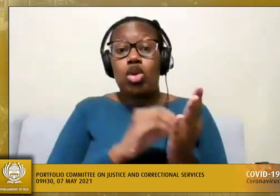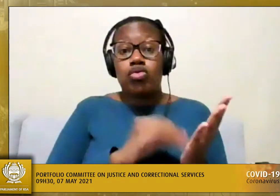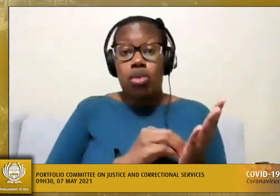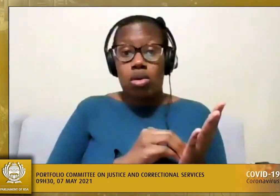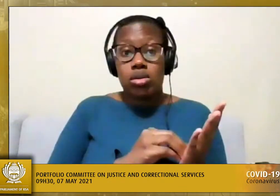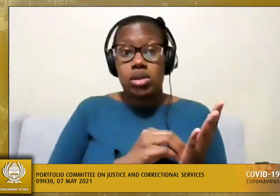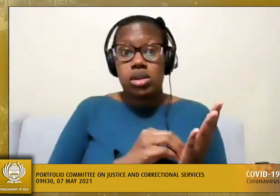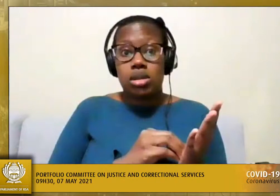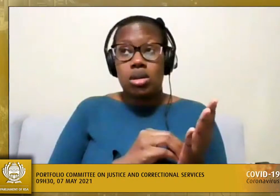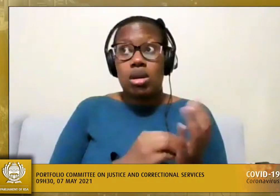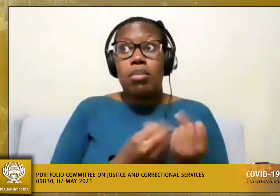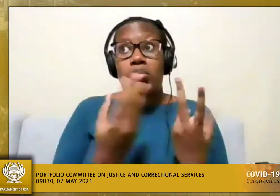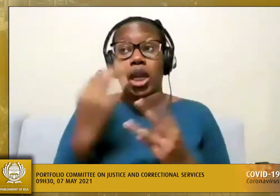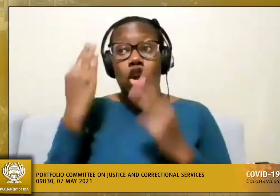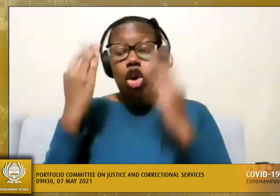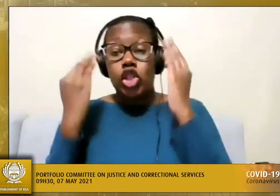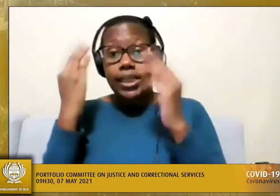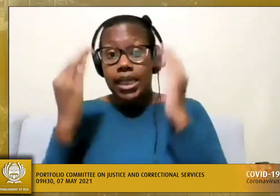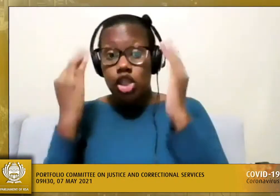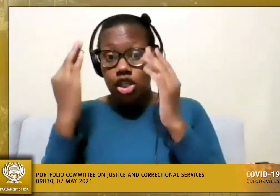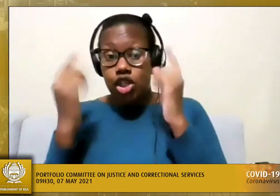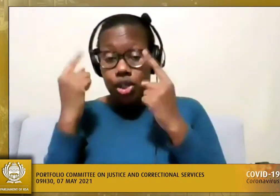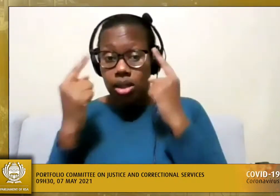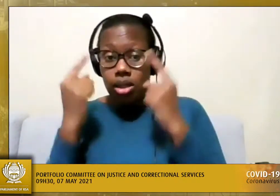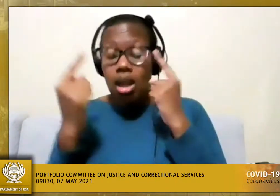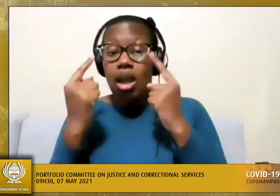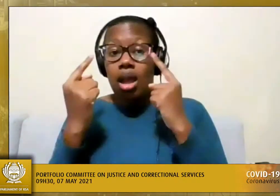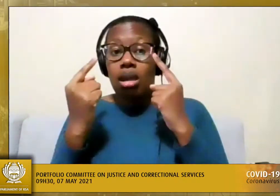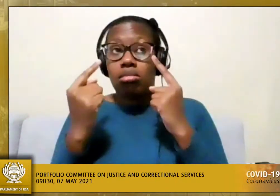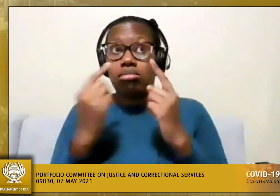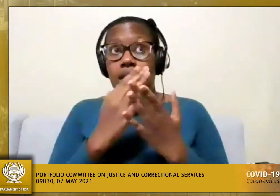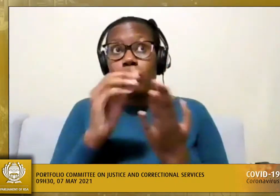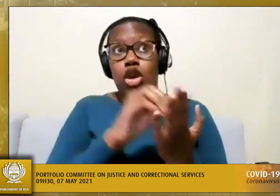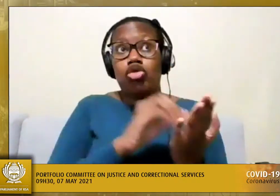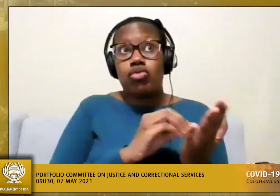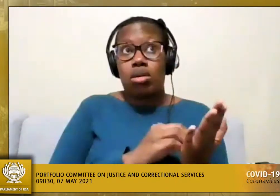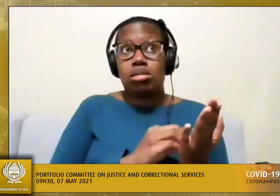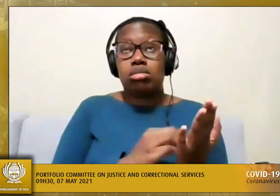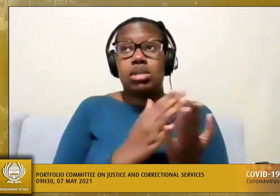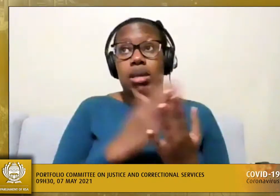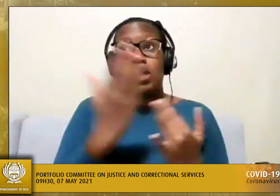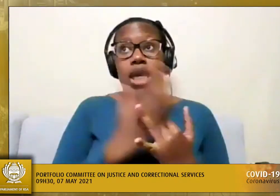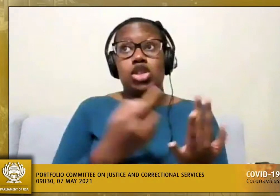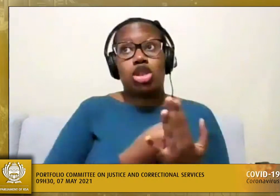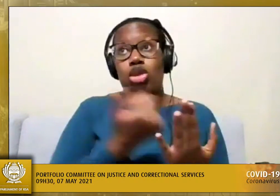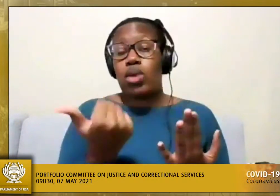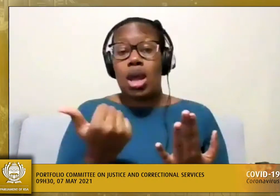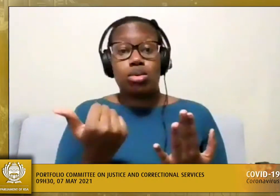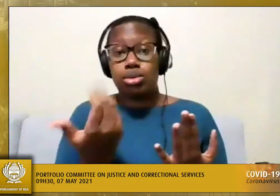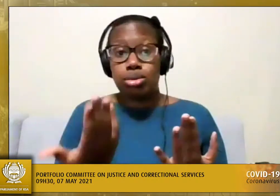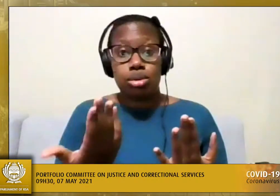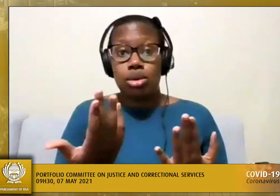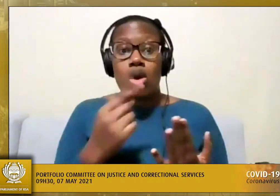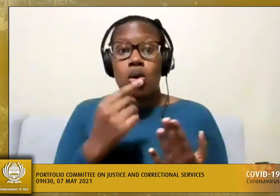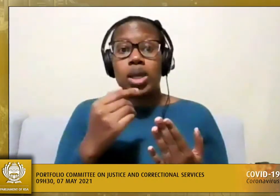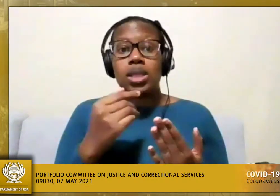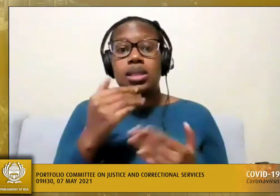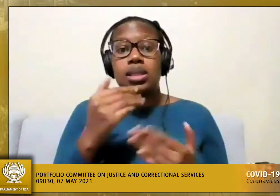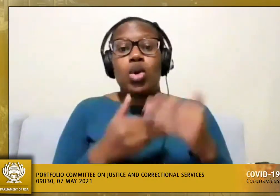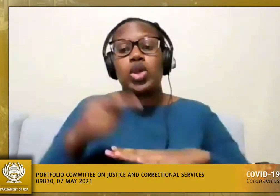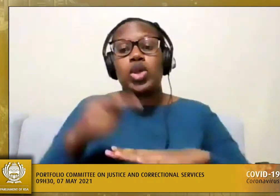called a lot being considered a couple enrolled some thrown out what is the progress with the prosecution of those